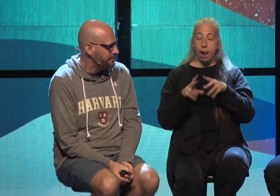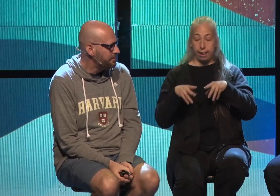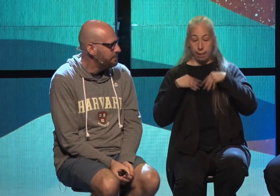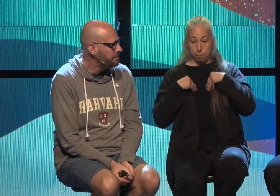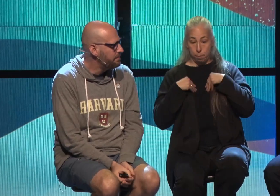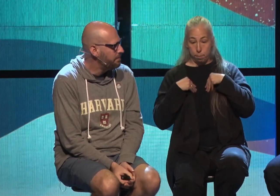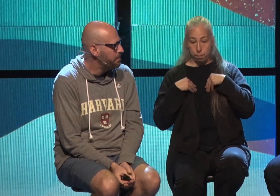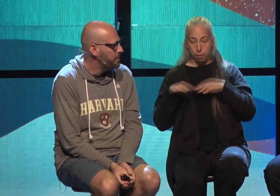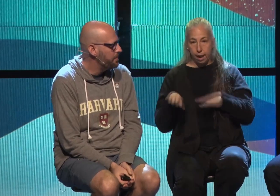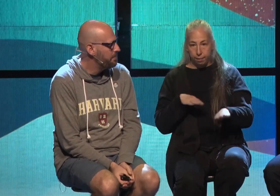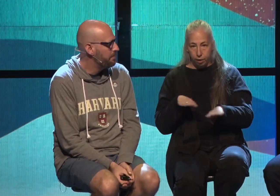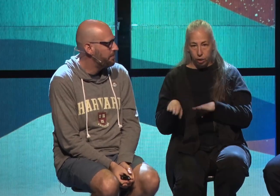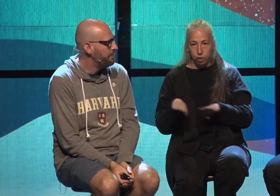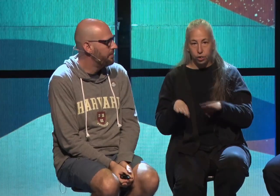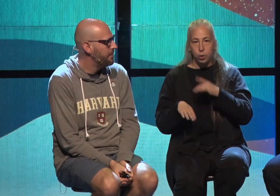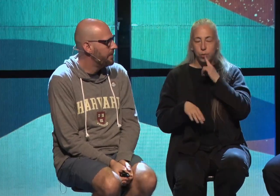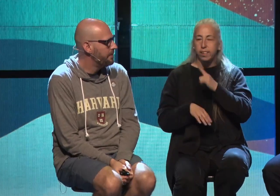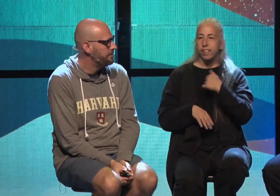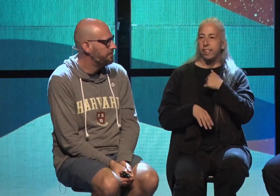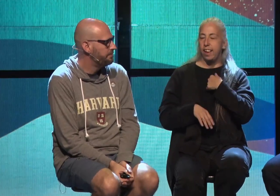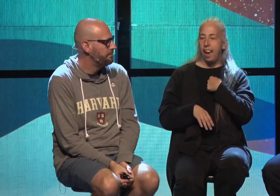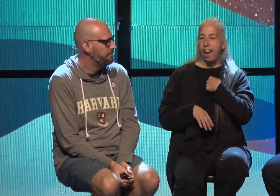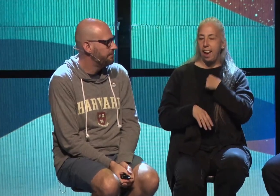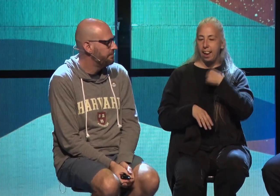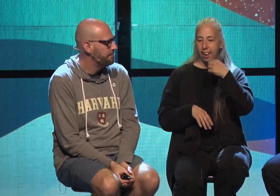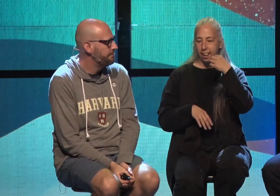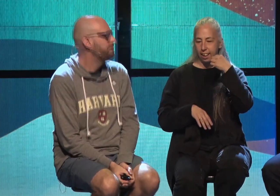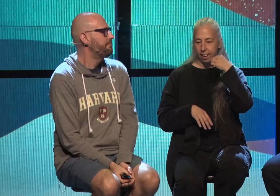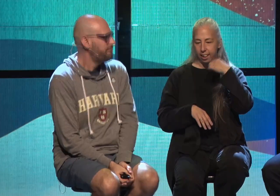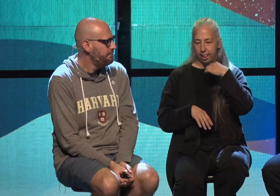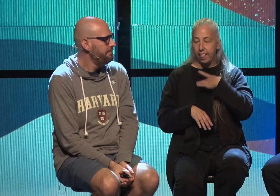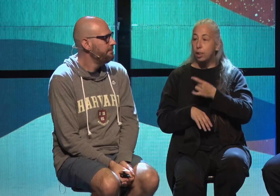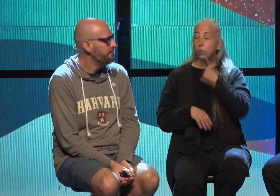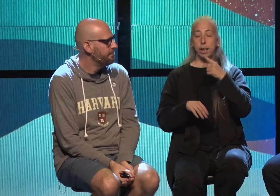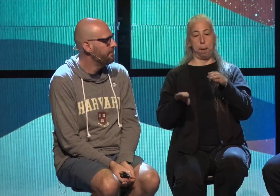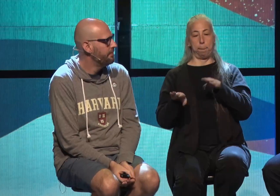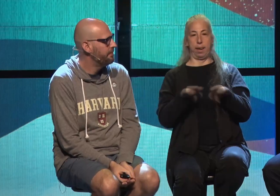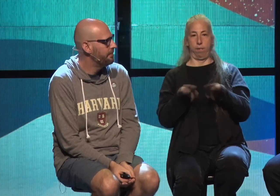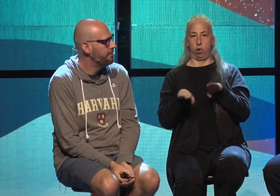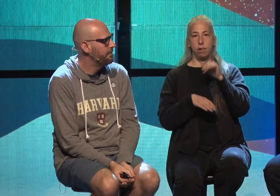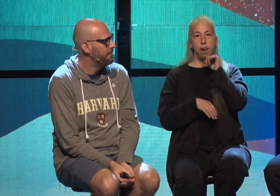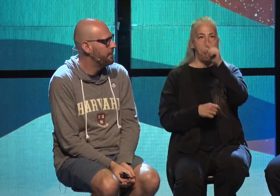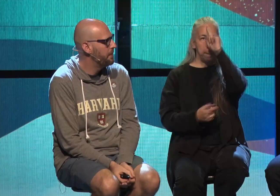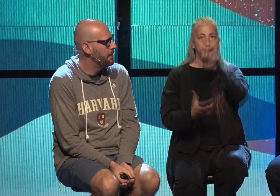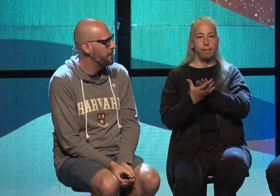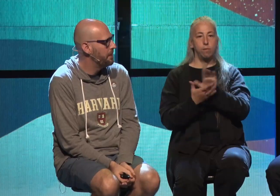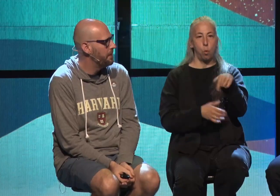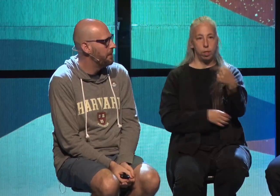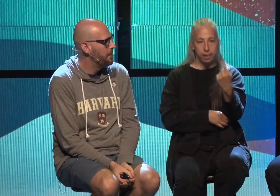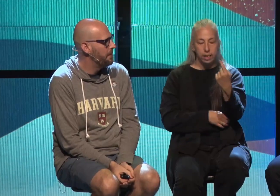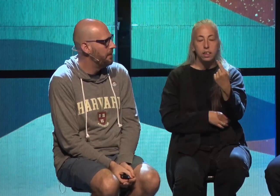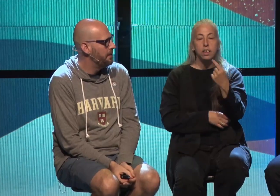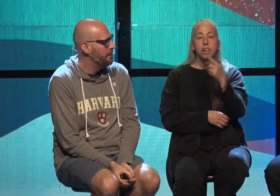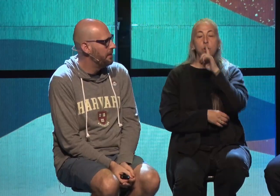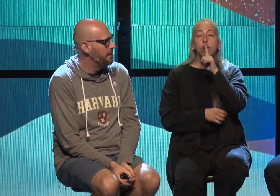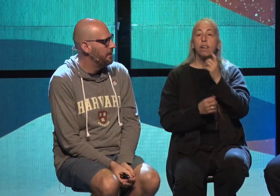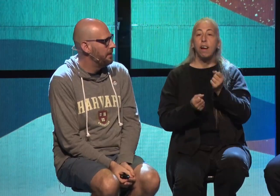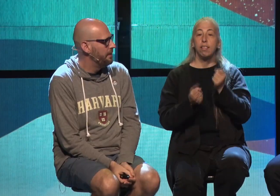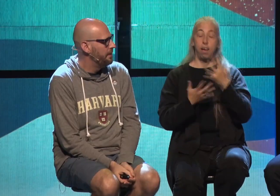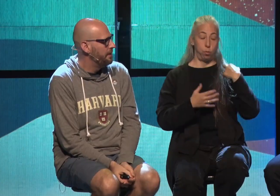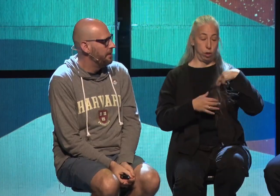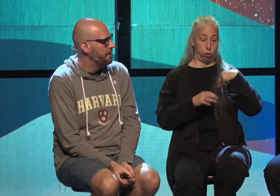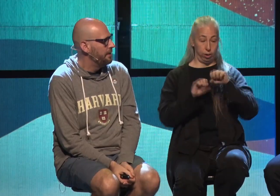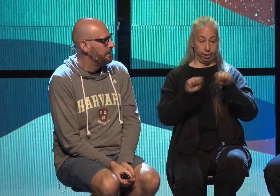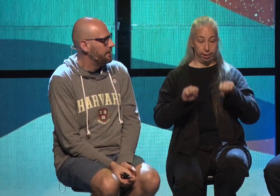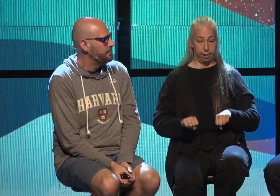it's like I like that you asked about behaviors and not just beliefs. I think what's acceptable in a lot of religious